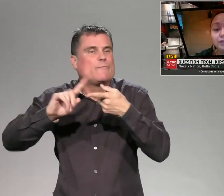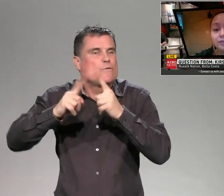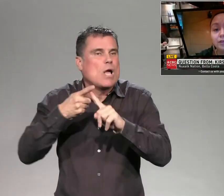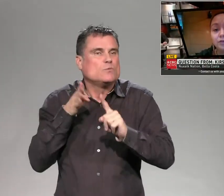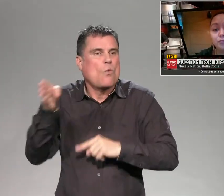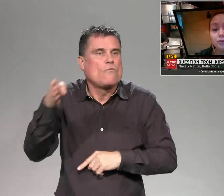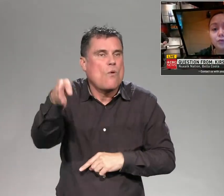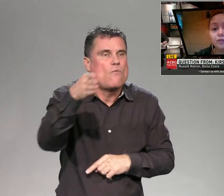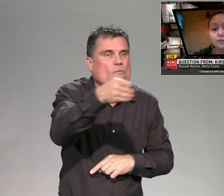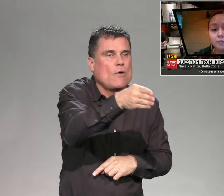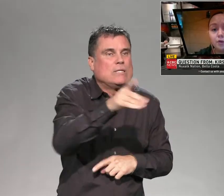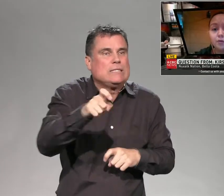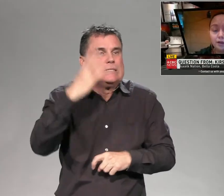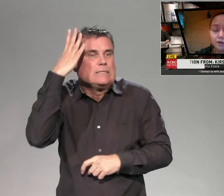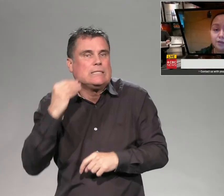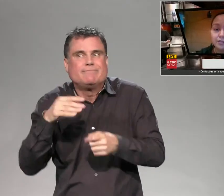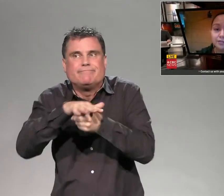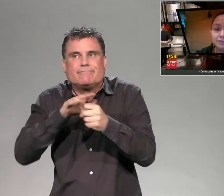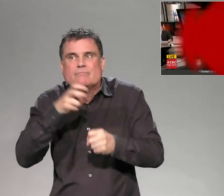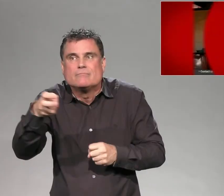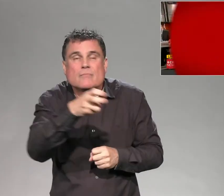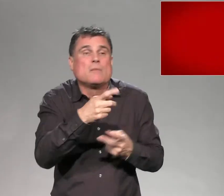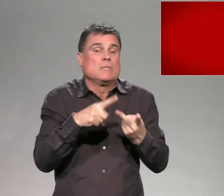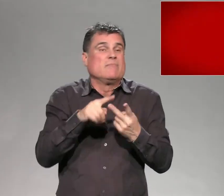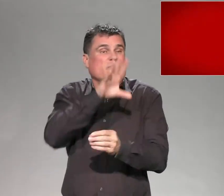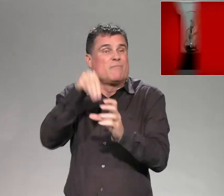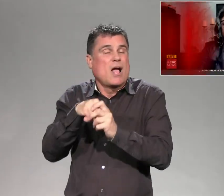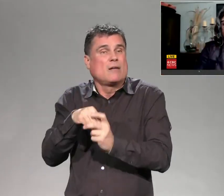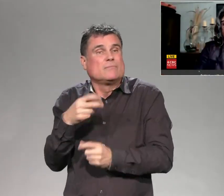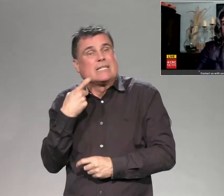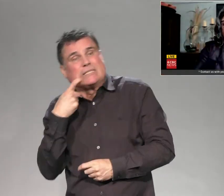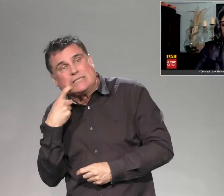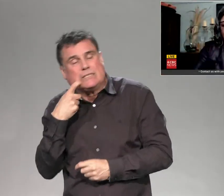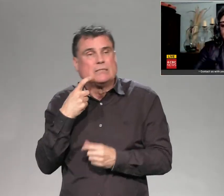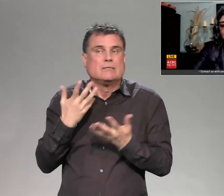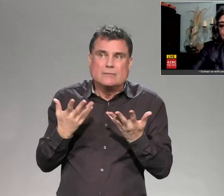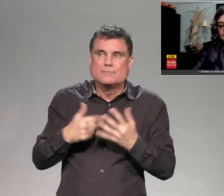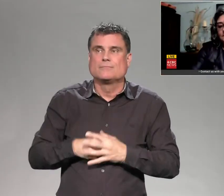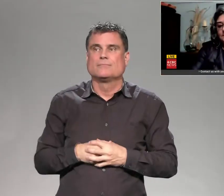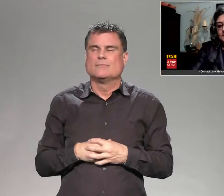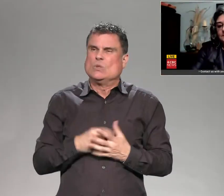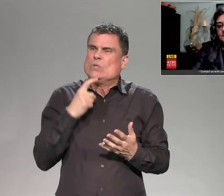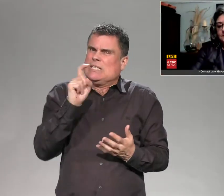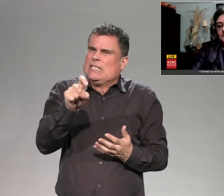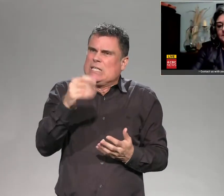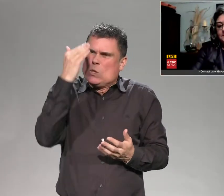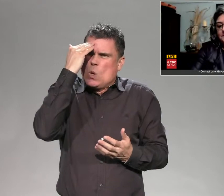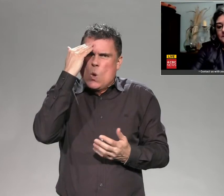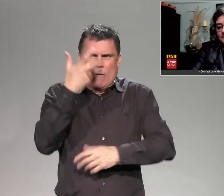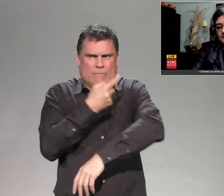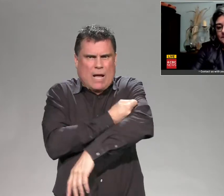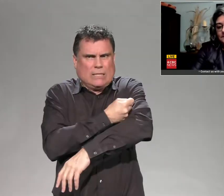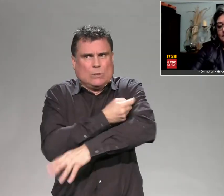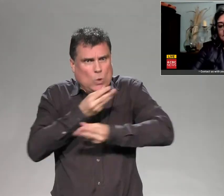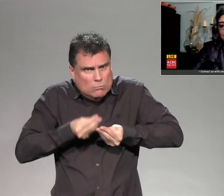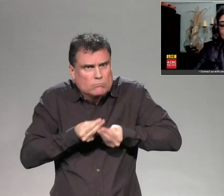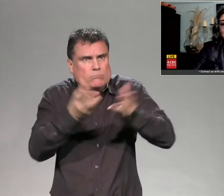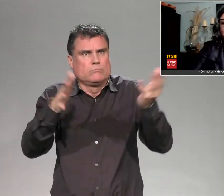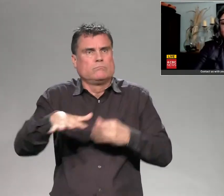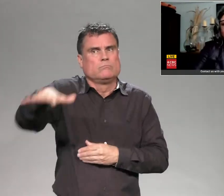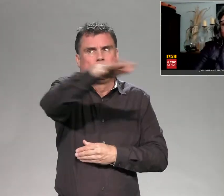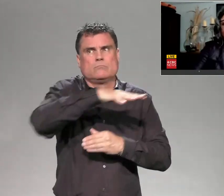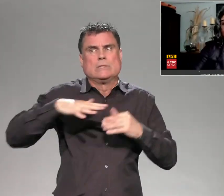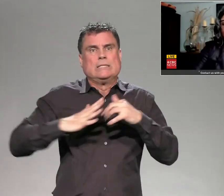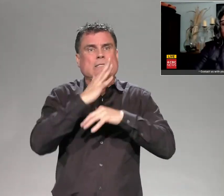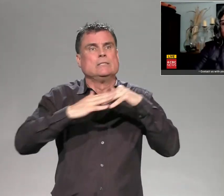people living in rural and remote areas? And that question to you, Dr. McDonald, how does the plan